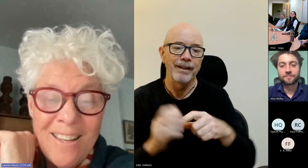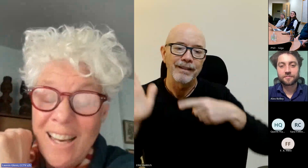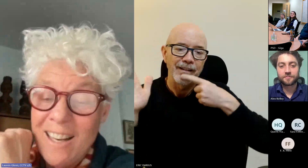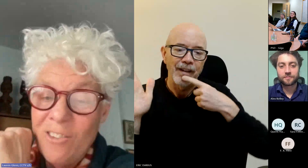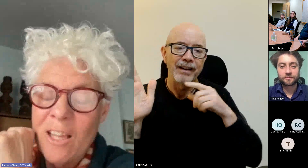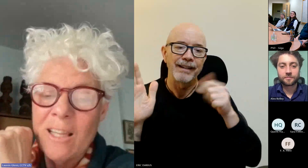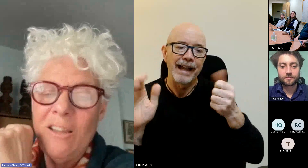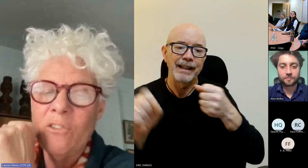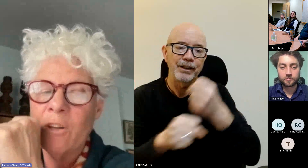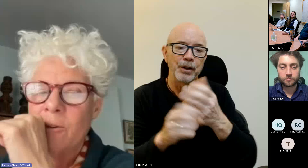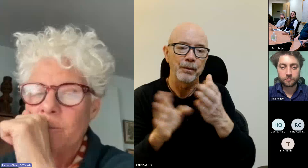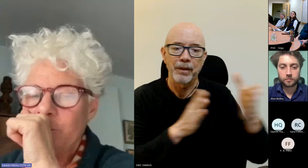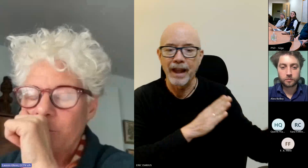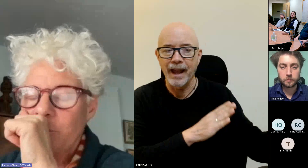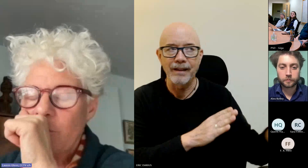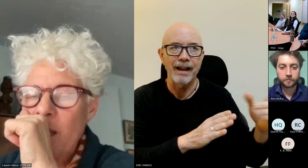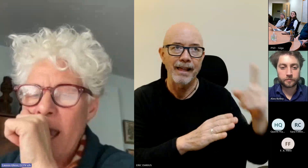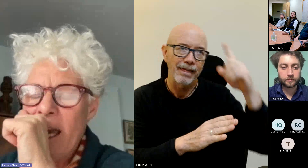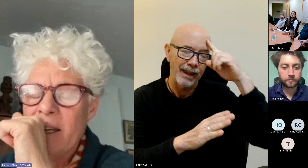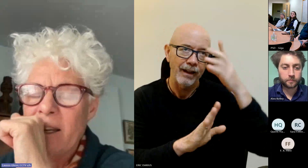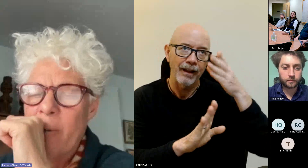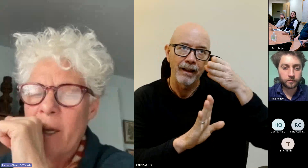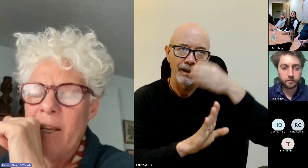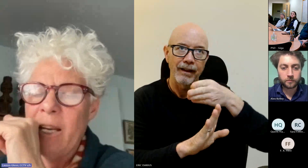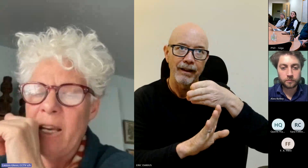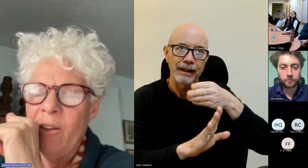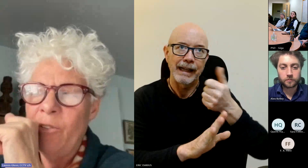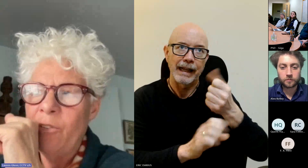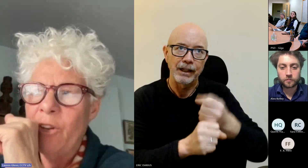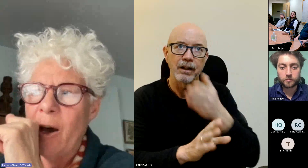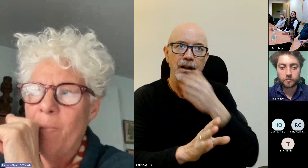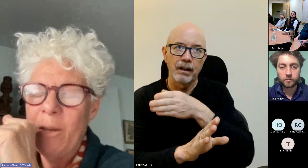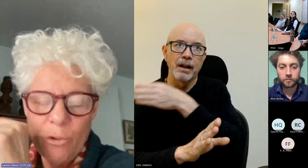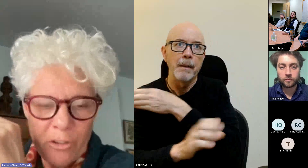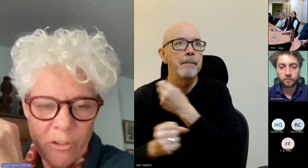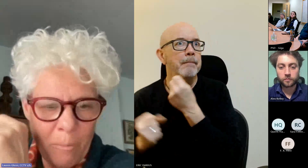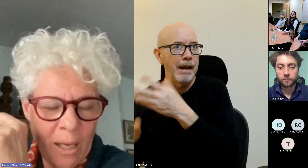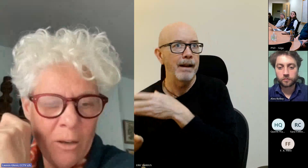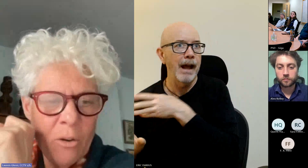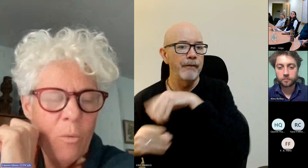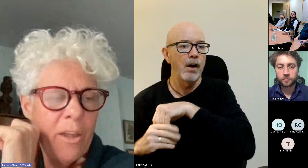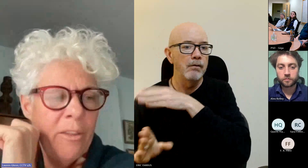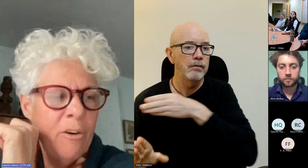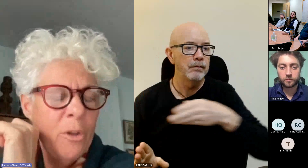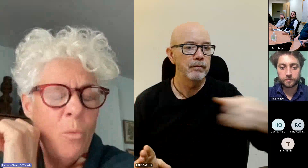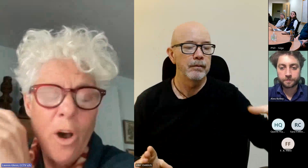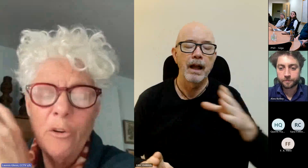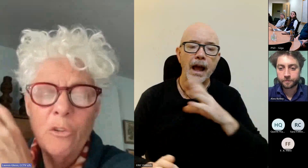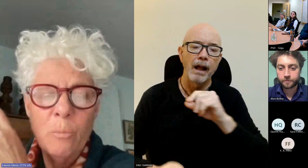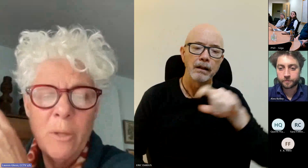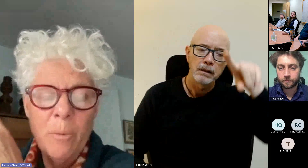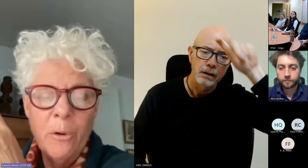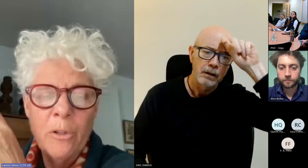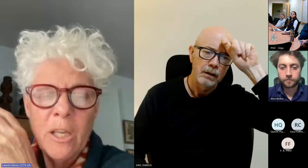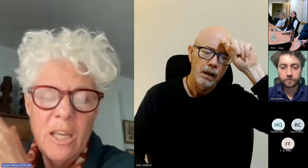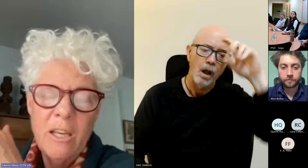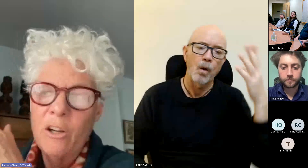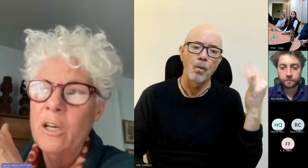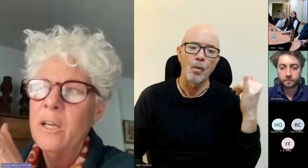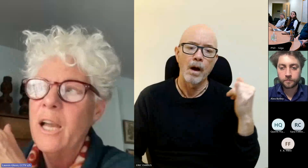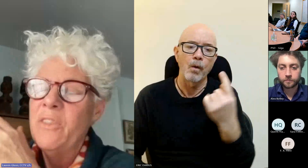the 1990s at least. And it is a mystery to me why there are only 1 or 2